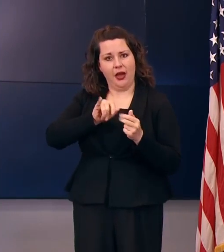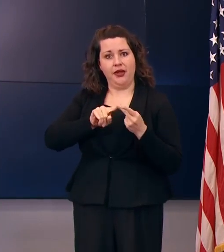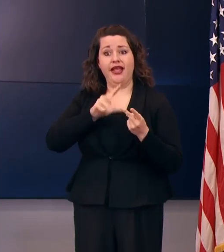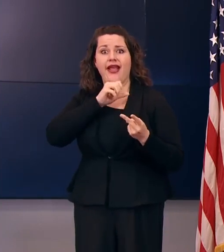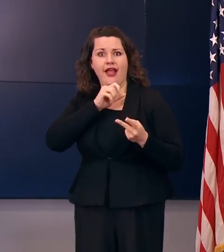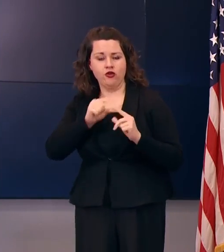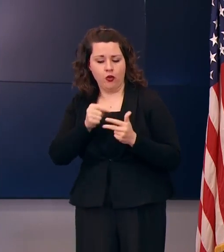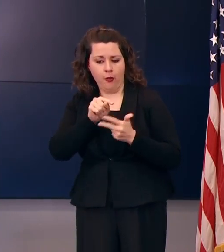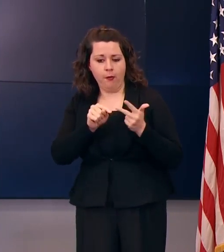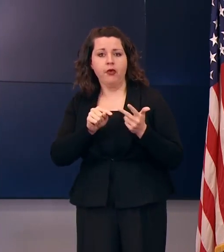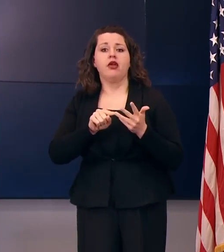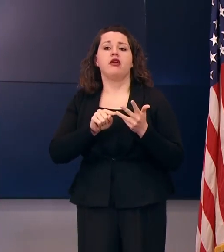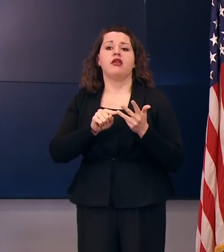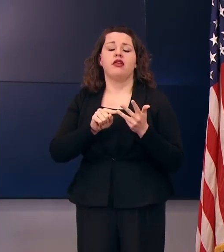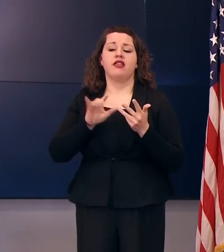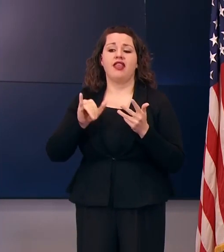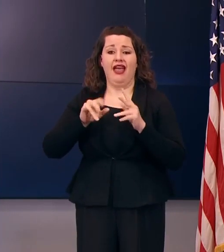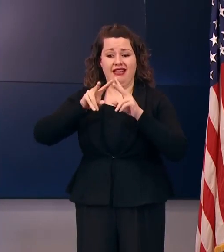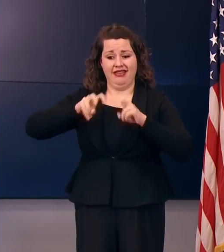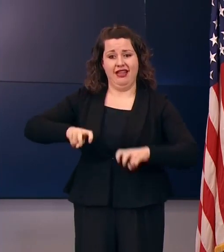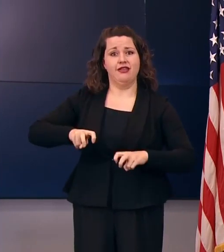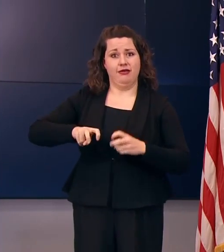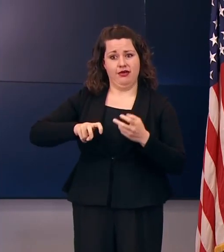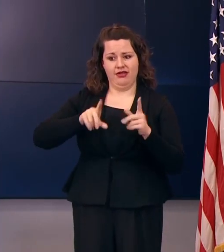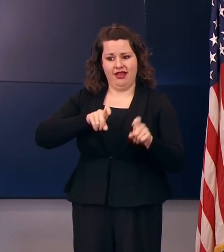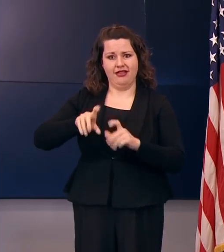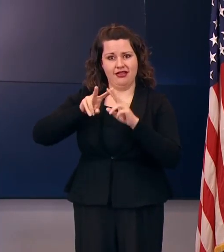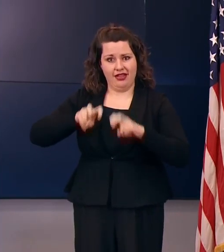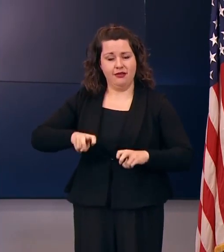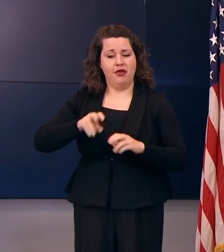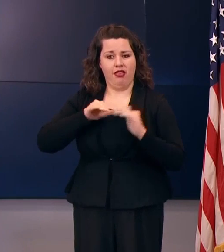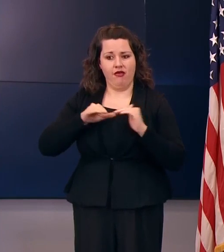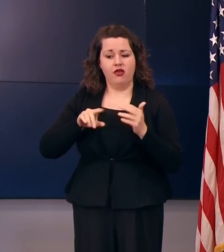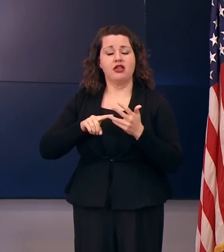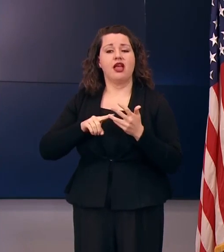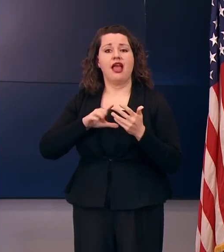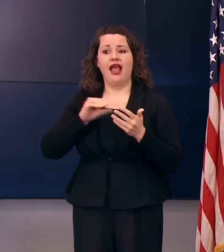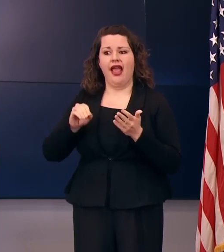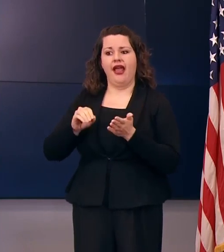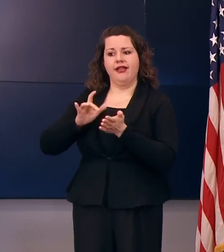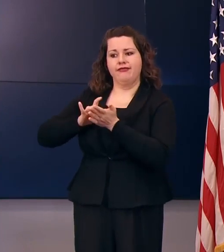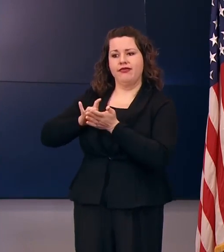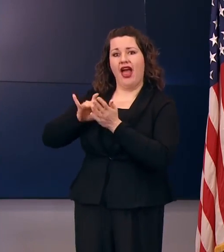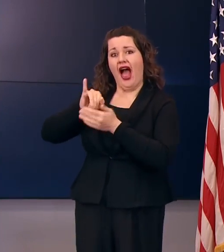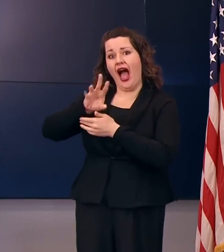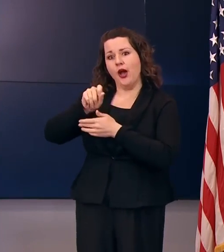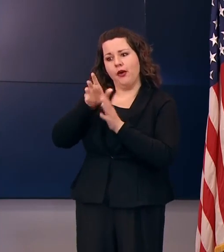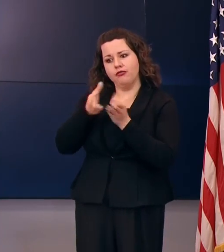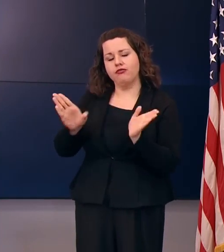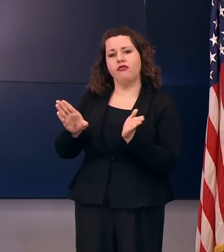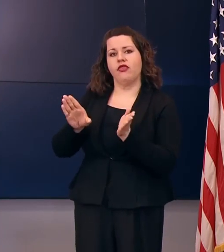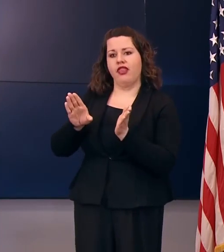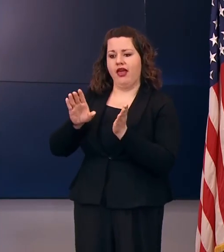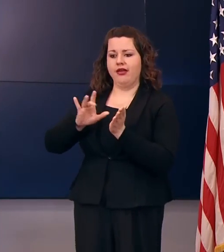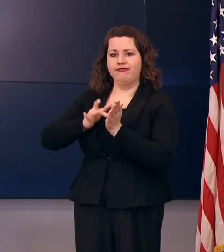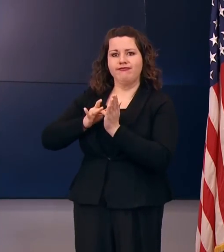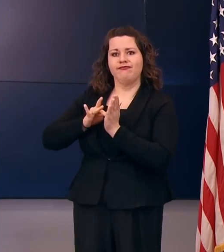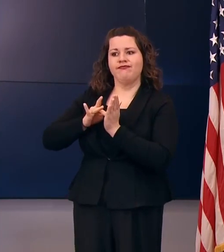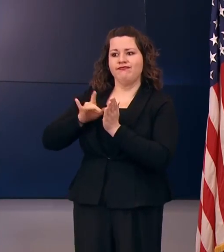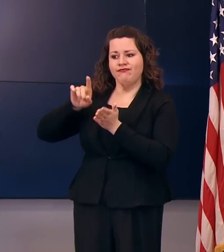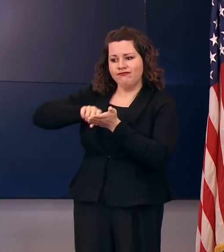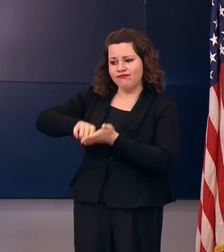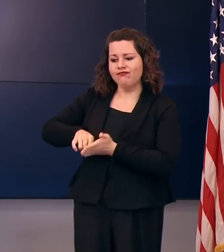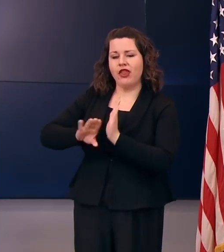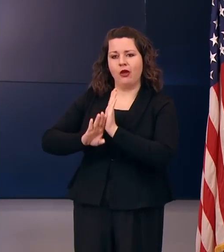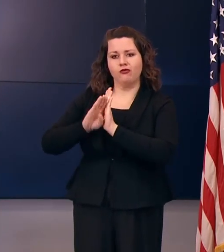COVID-19 assessment levels for each region, and Iowa's epidemiologic curve. Dr. Padati is joining me today